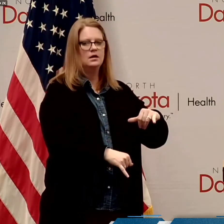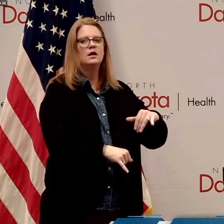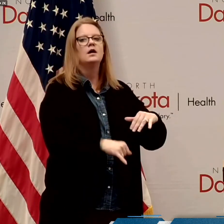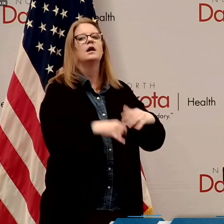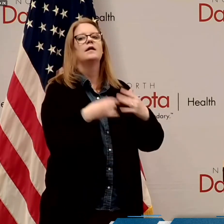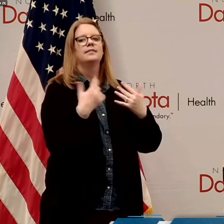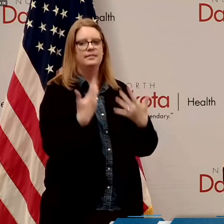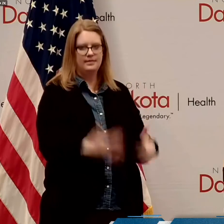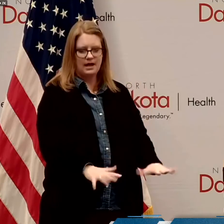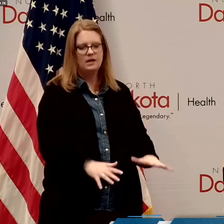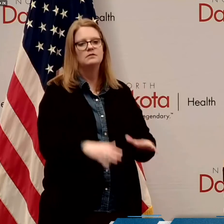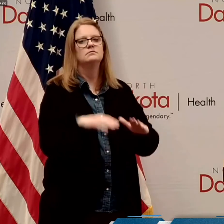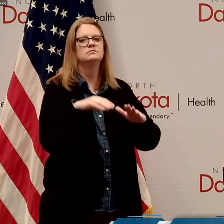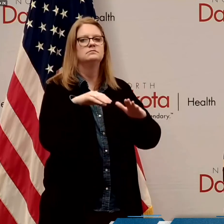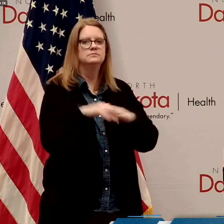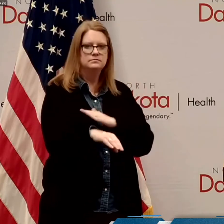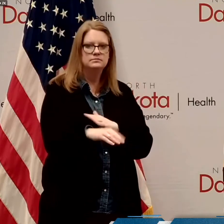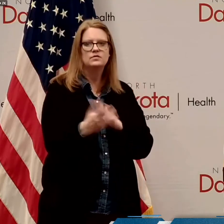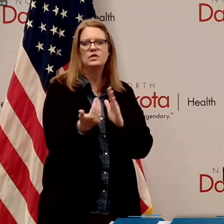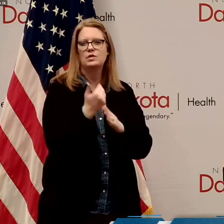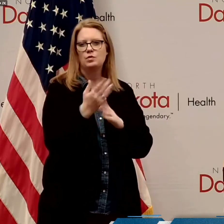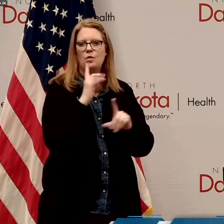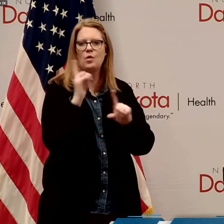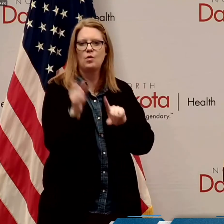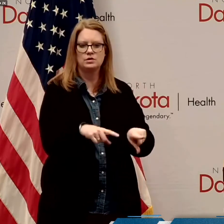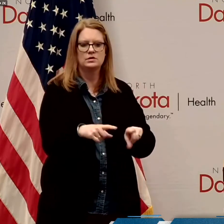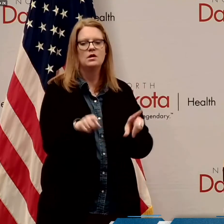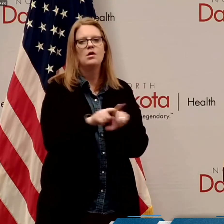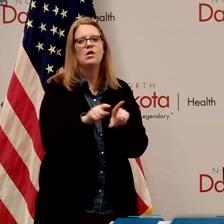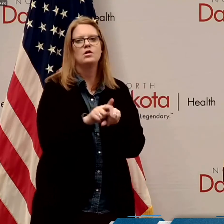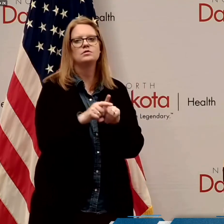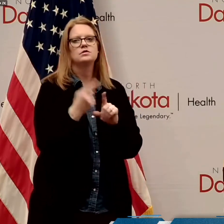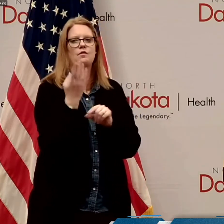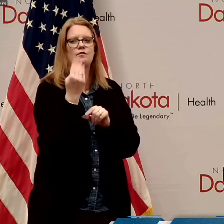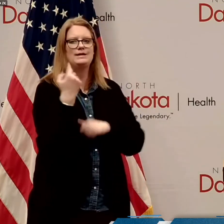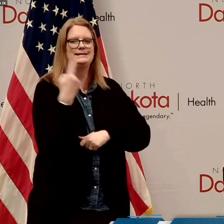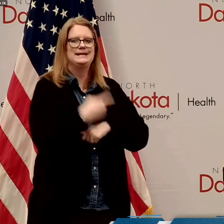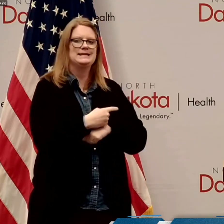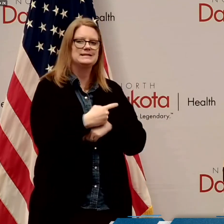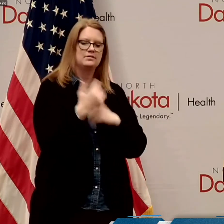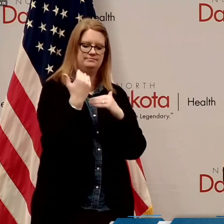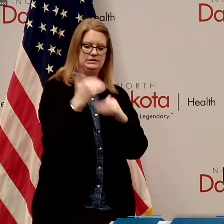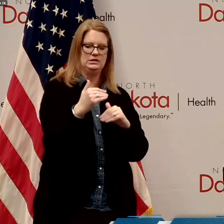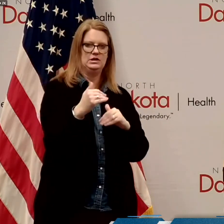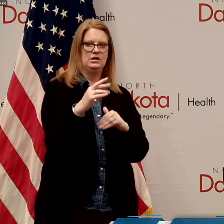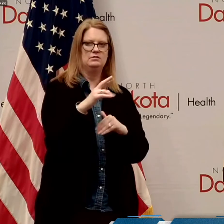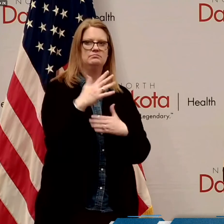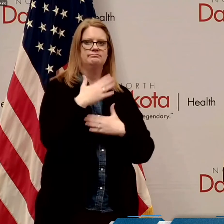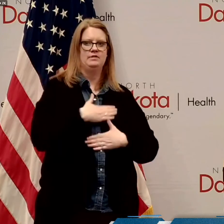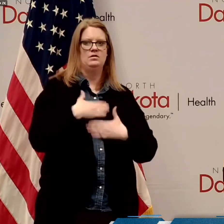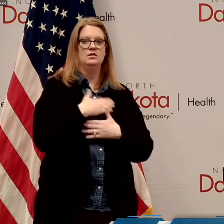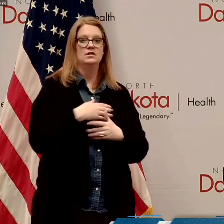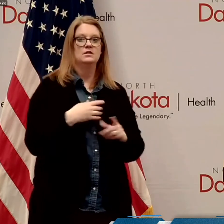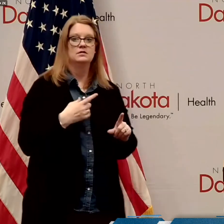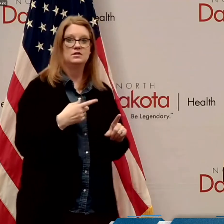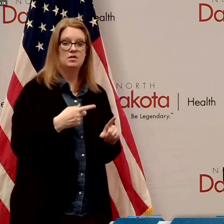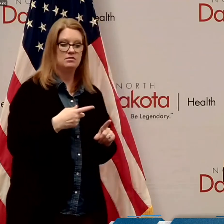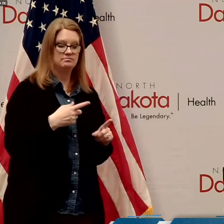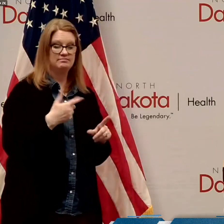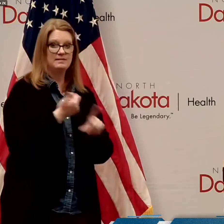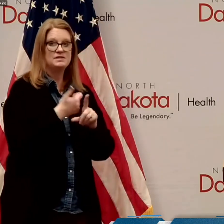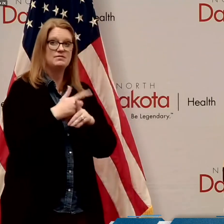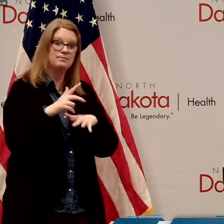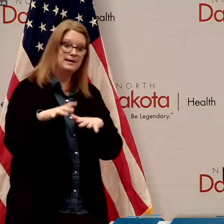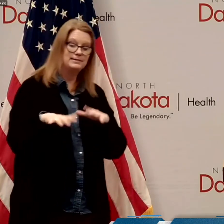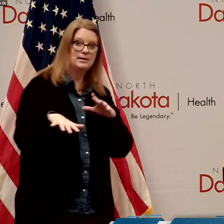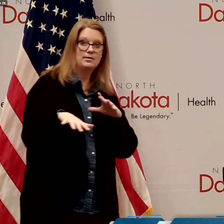process as they get new orders, but then they're going to go on 14 days of restricted R&R. And again, these folks have been on deployment for 9 months. We welcome them home. We